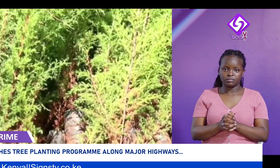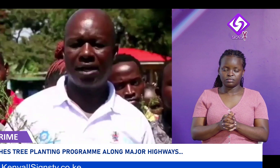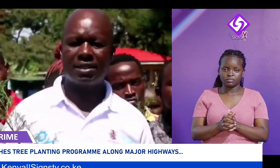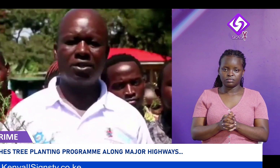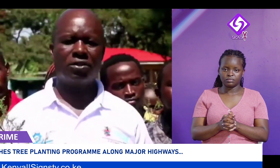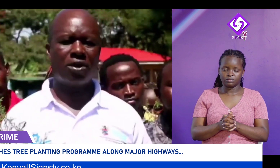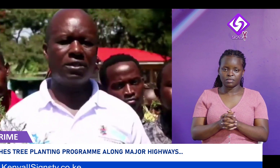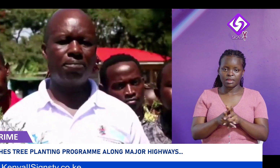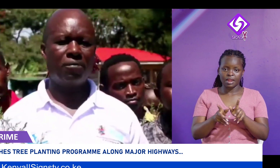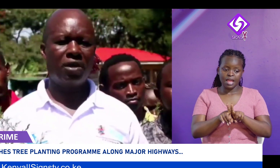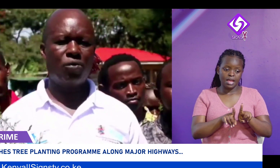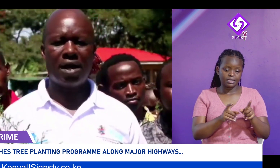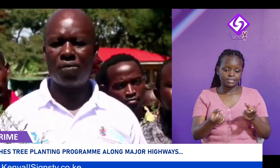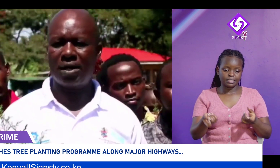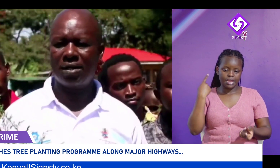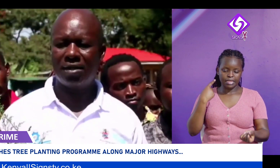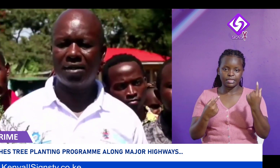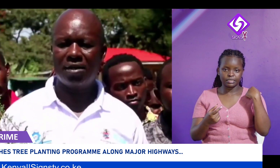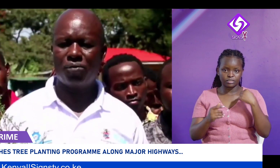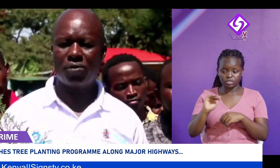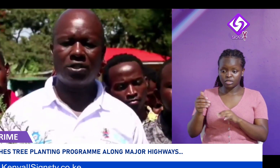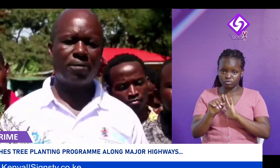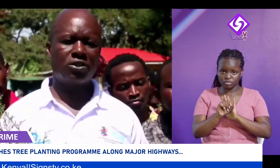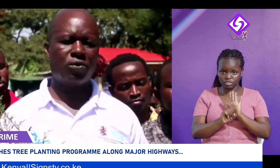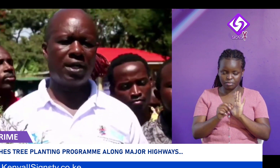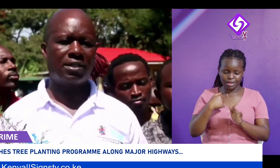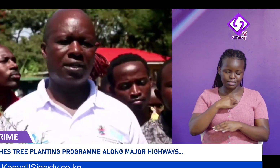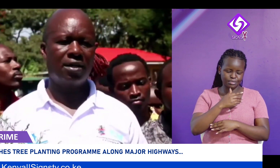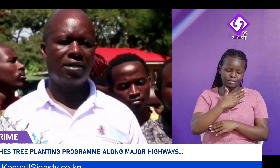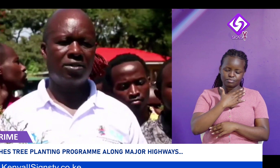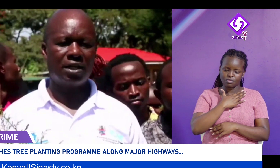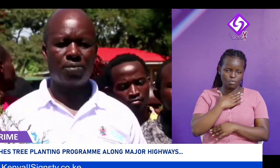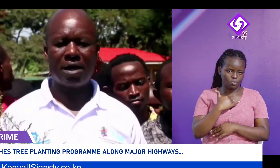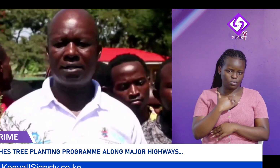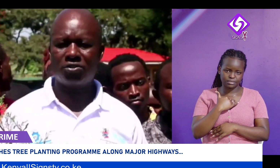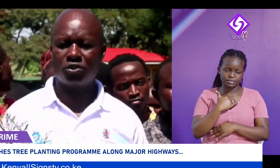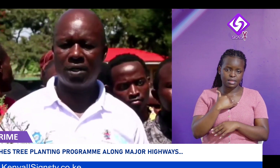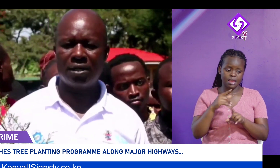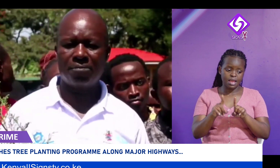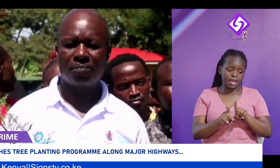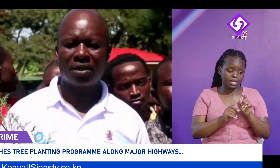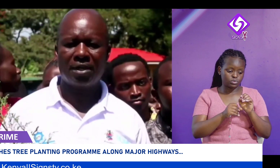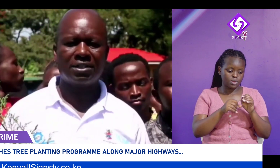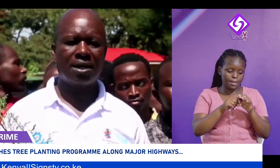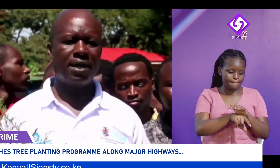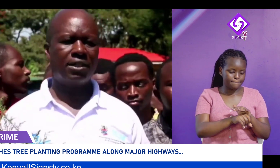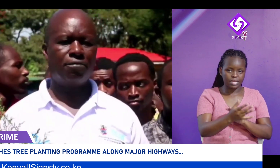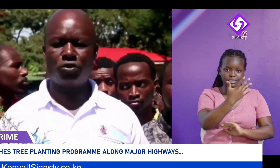As Kericho Township, we are willing. We want to make sure that as we plant a tree today, there shall be a shade for